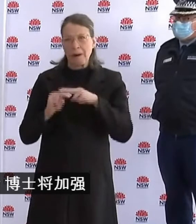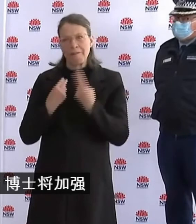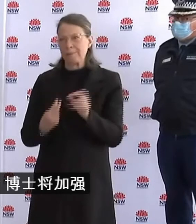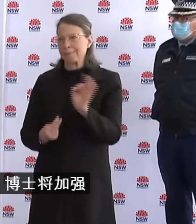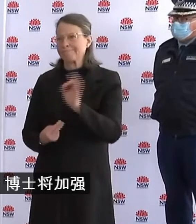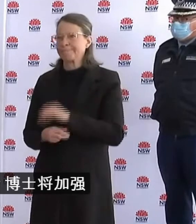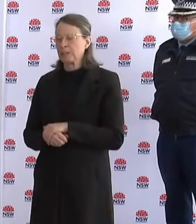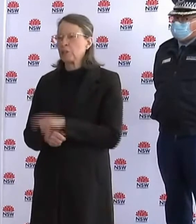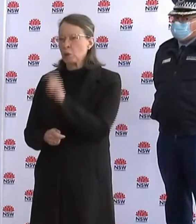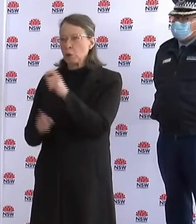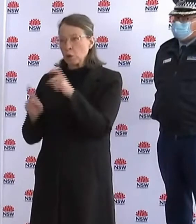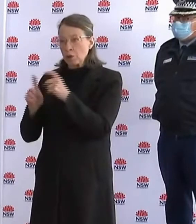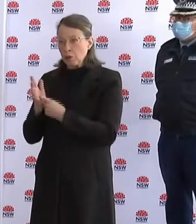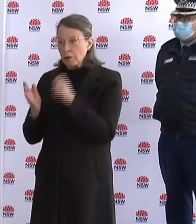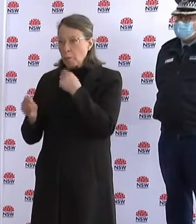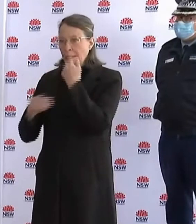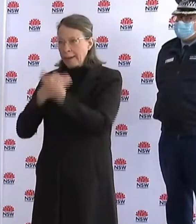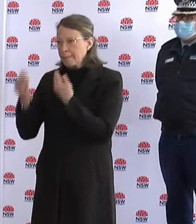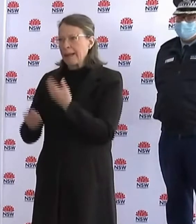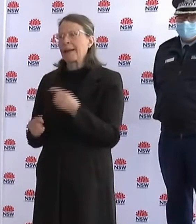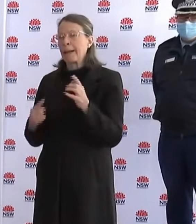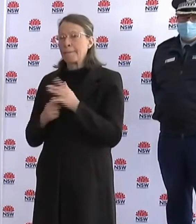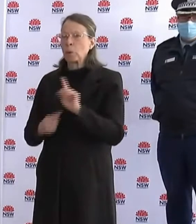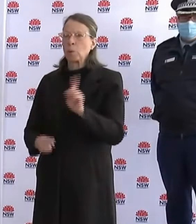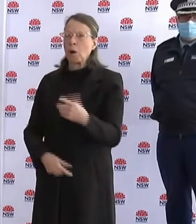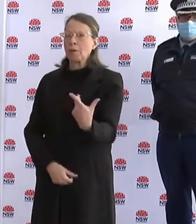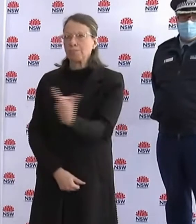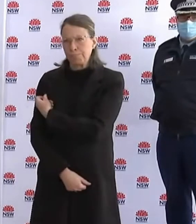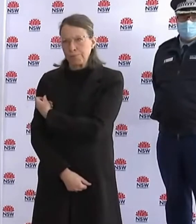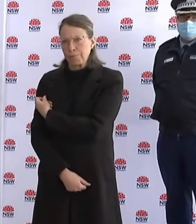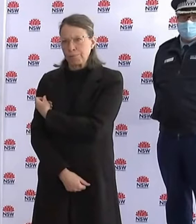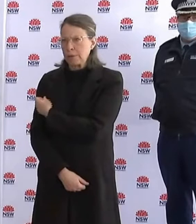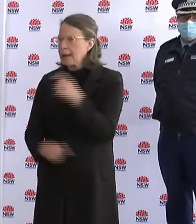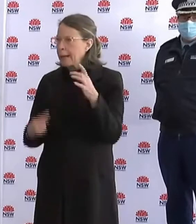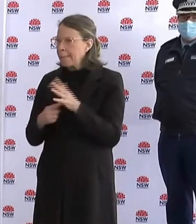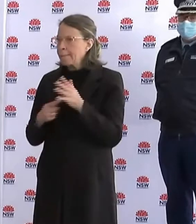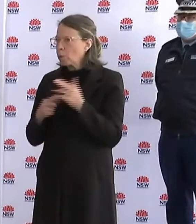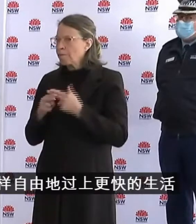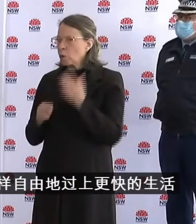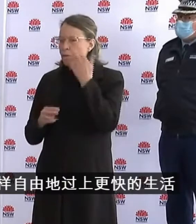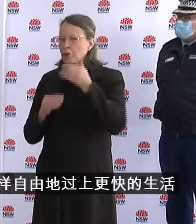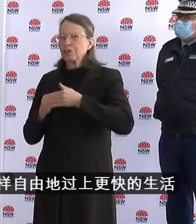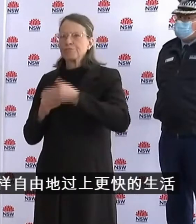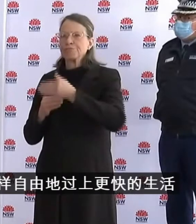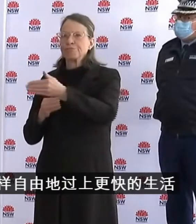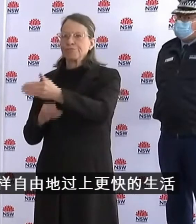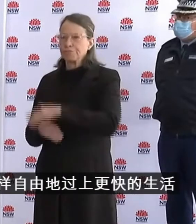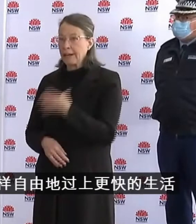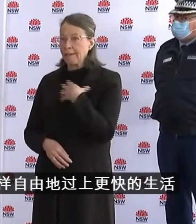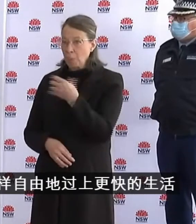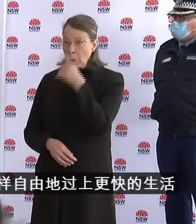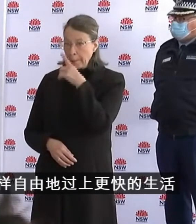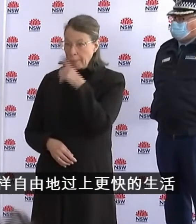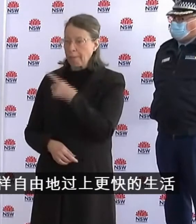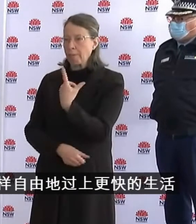will reinforce, please get vaccinated. The vaccine is key to our freedom. The more people we have